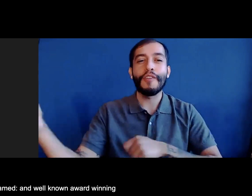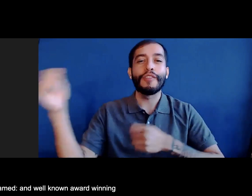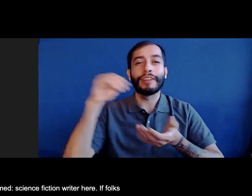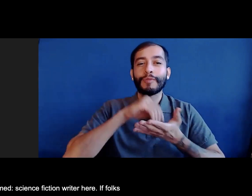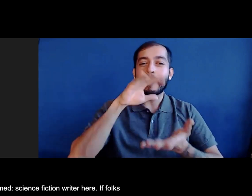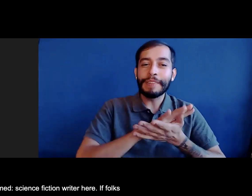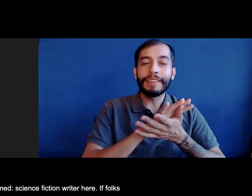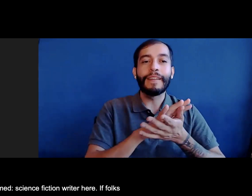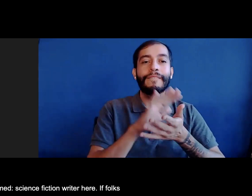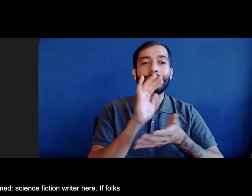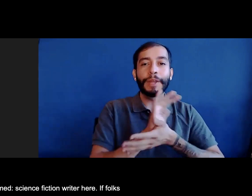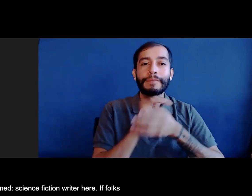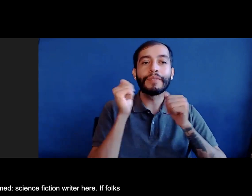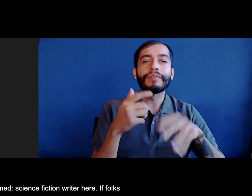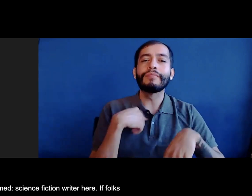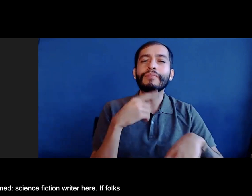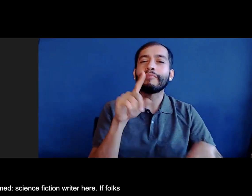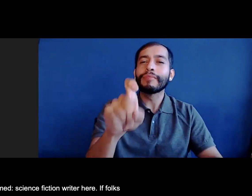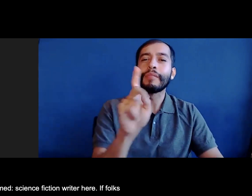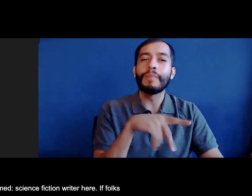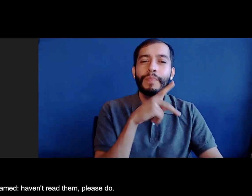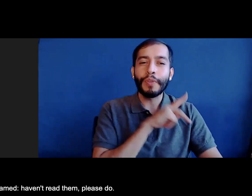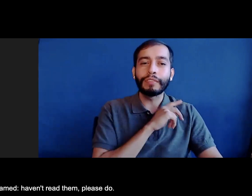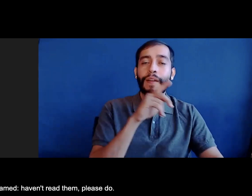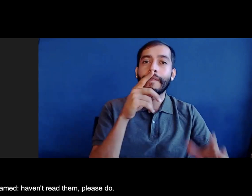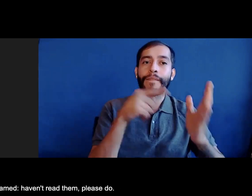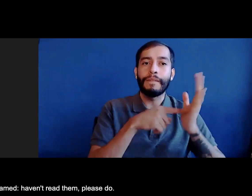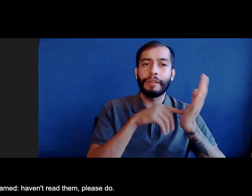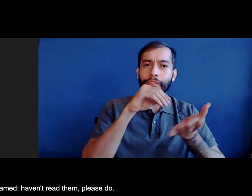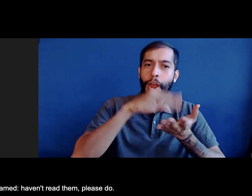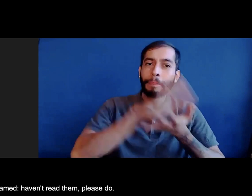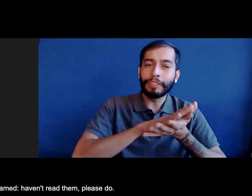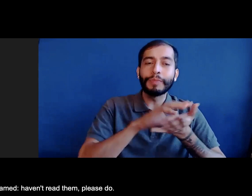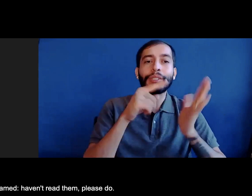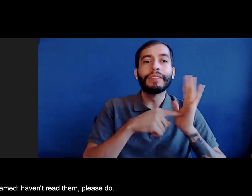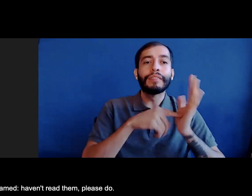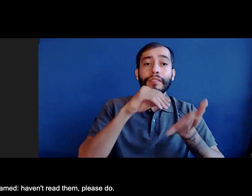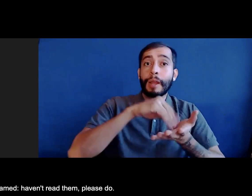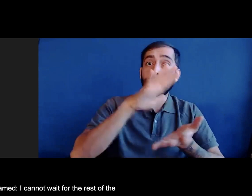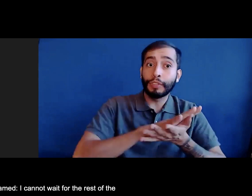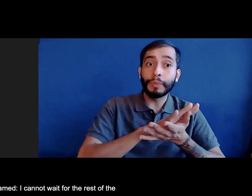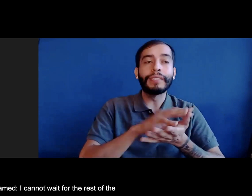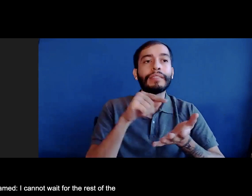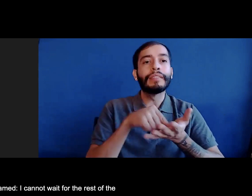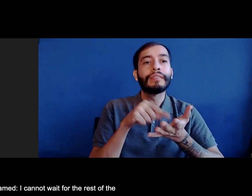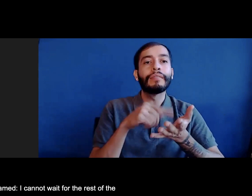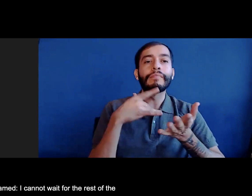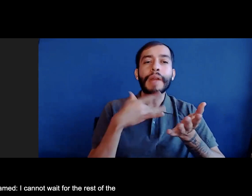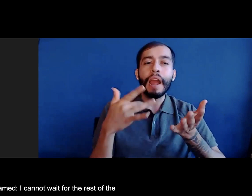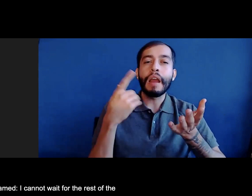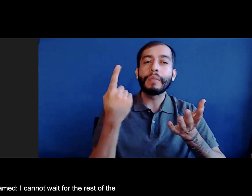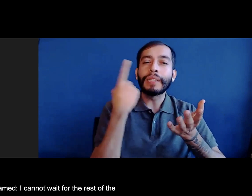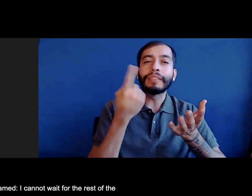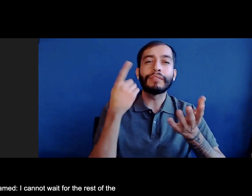personal documentary. One of the key things about any documentary is there's always a really great story that didn't make it into the